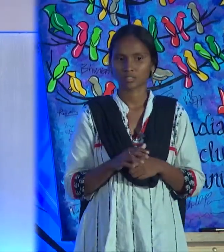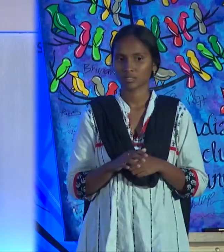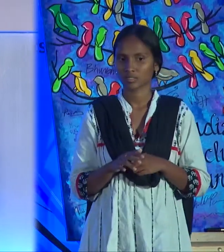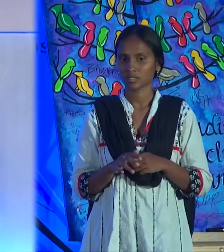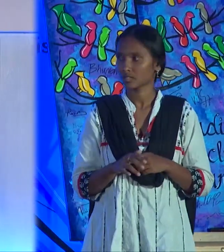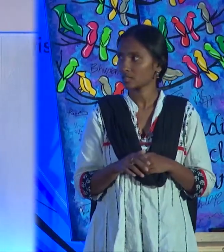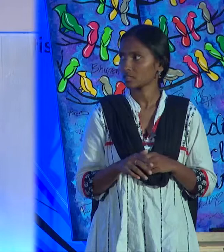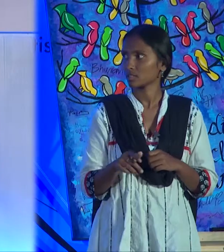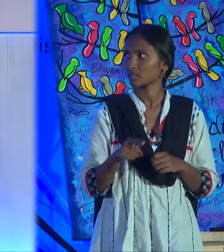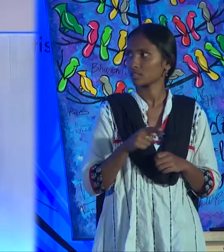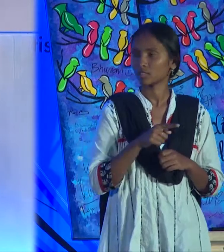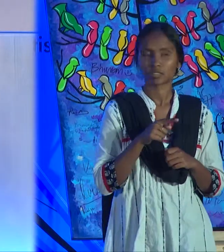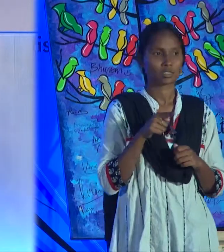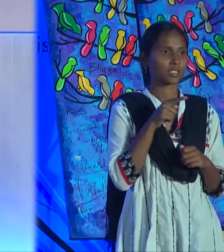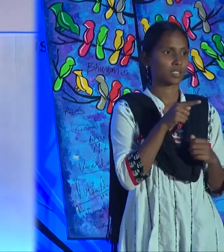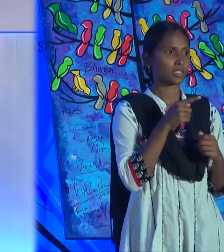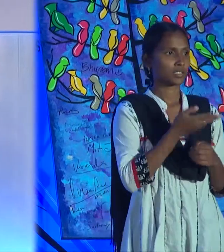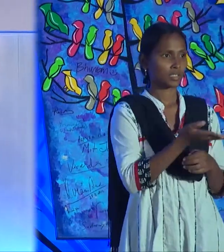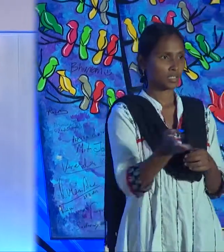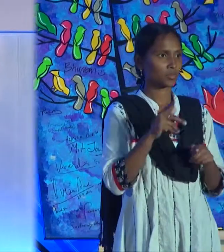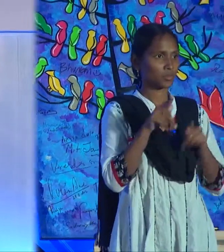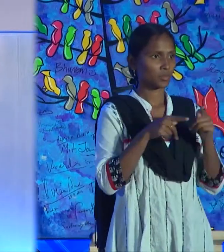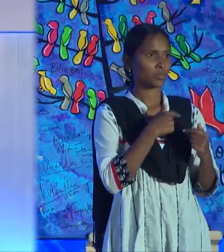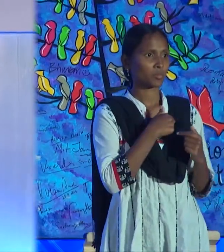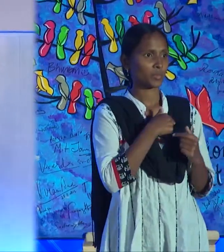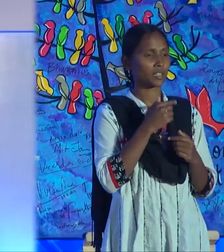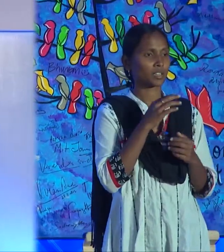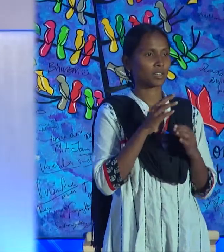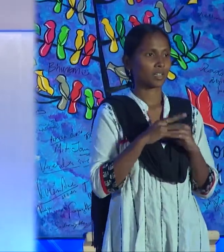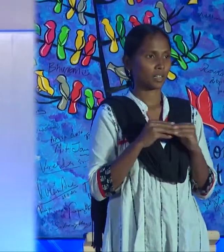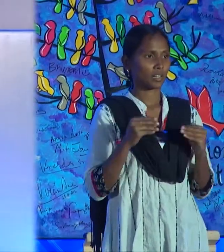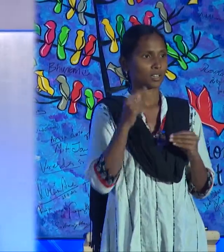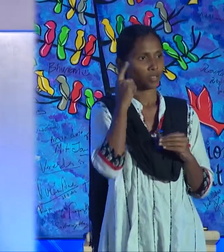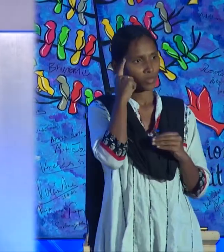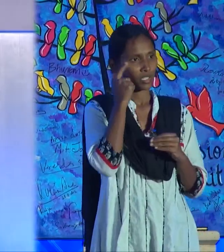and their heart, I think these guys are really, really rich.